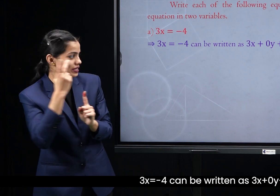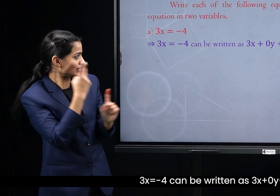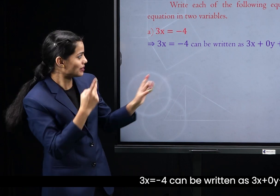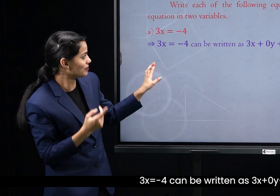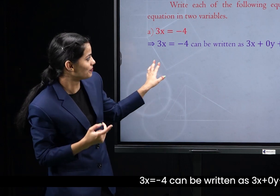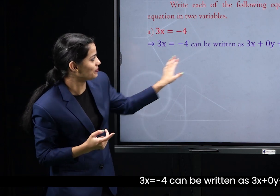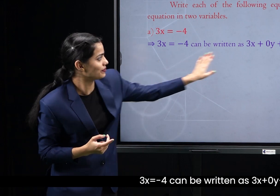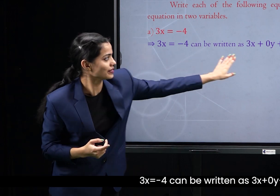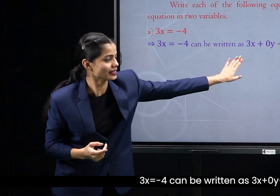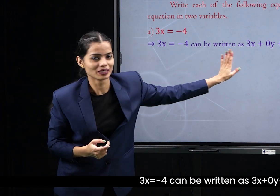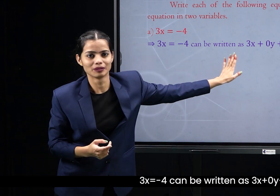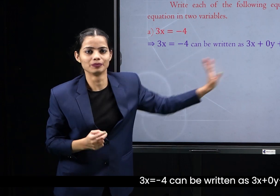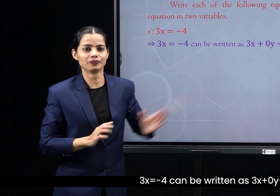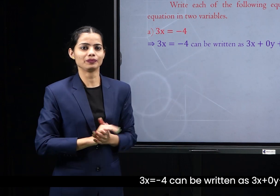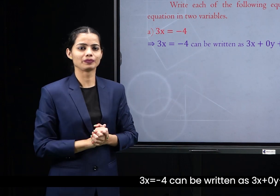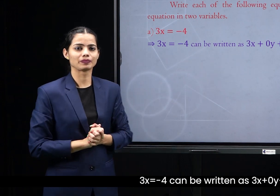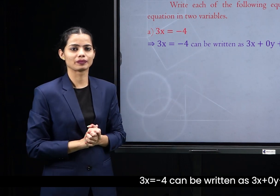0y plus 4 is equal to 0.